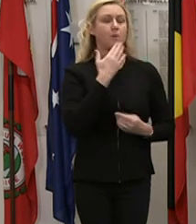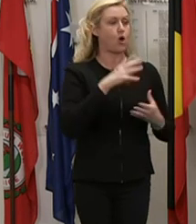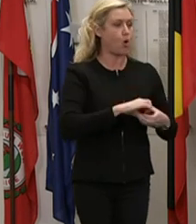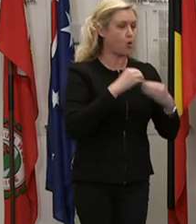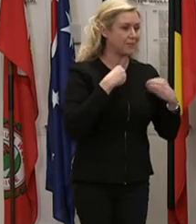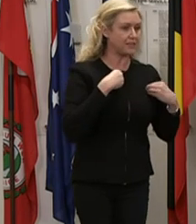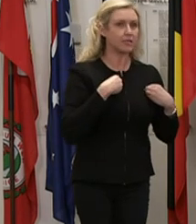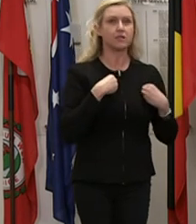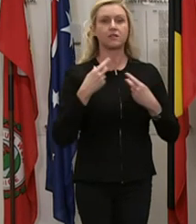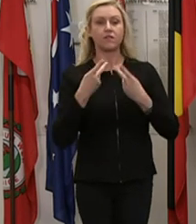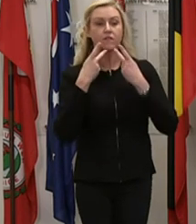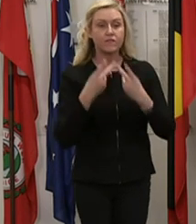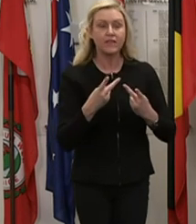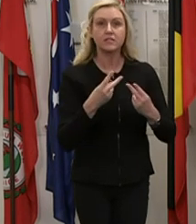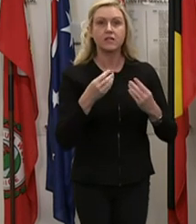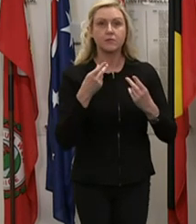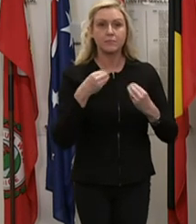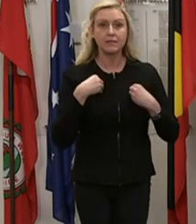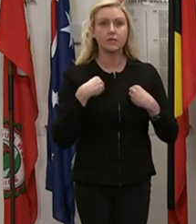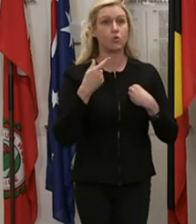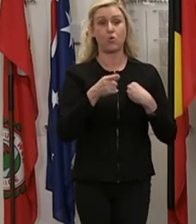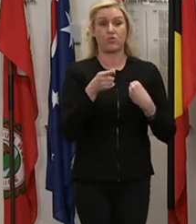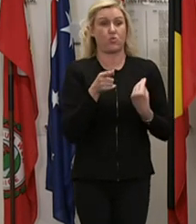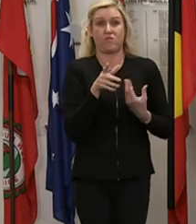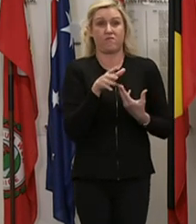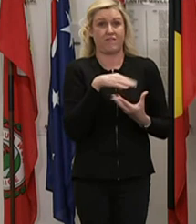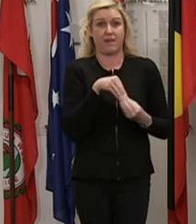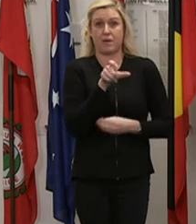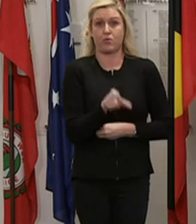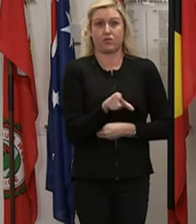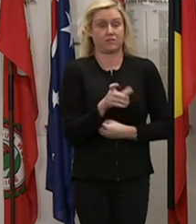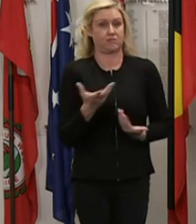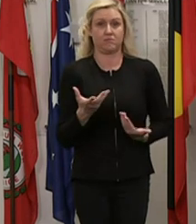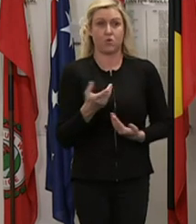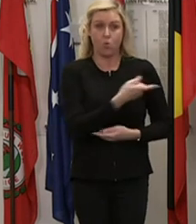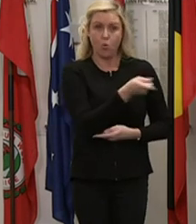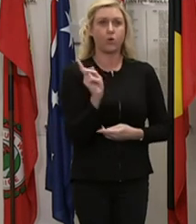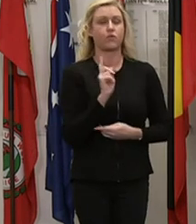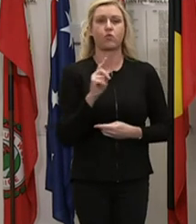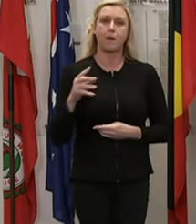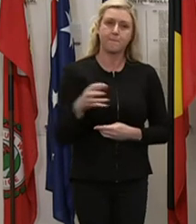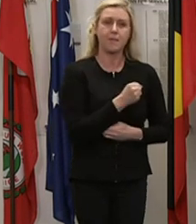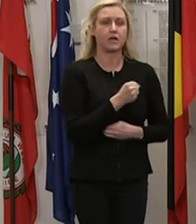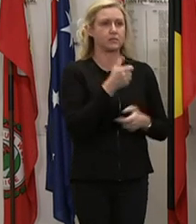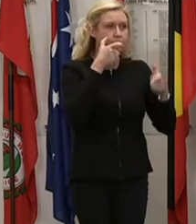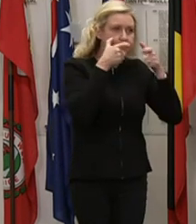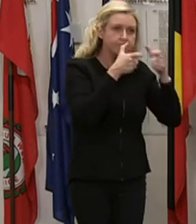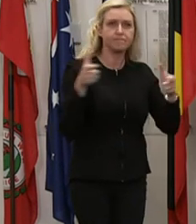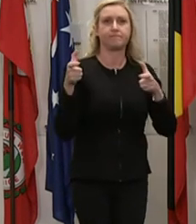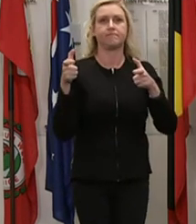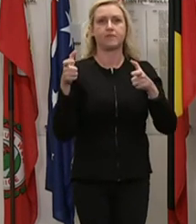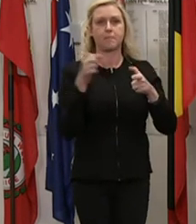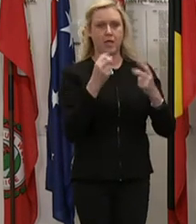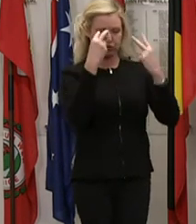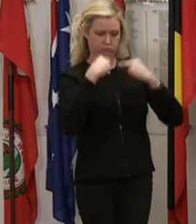of a family. That pretty much includes everybody in the state. So all of us are on high alert. All of us have to be aware